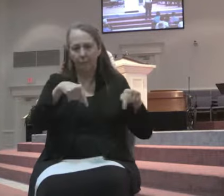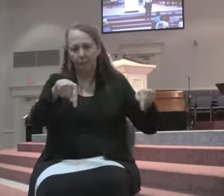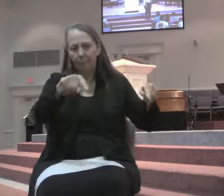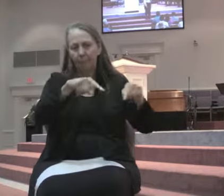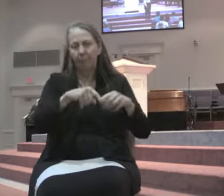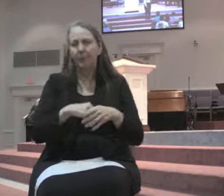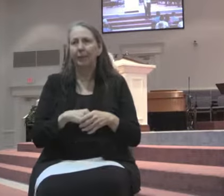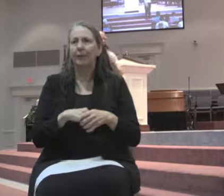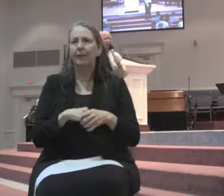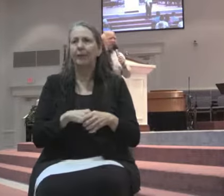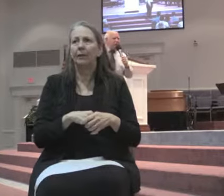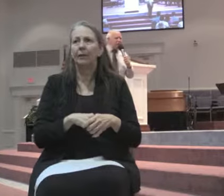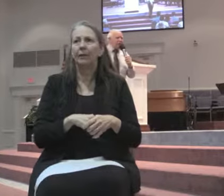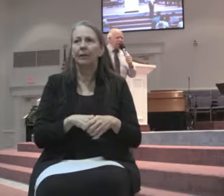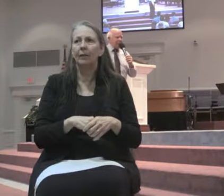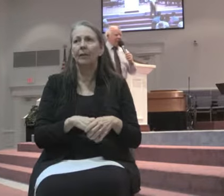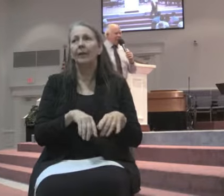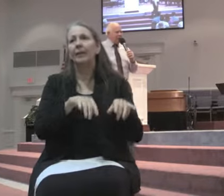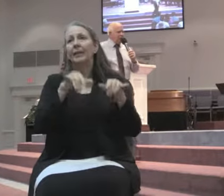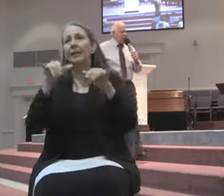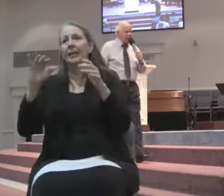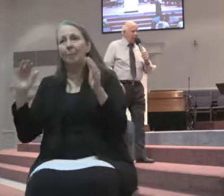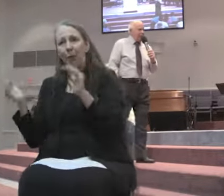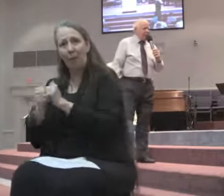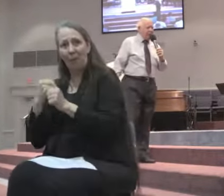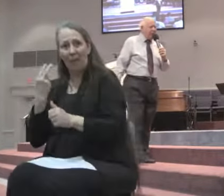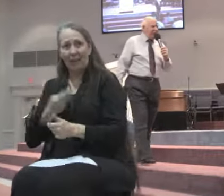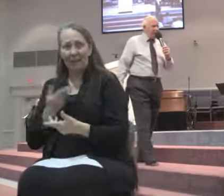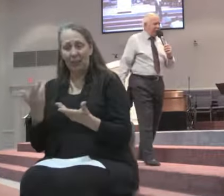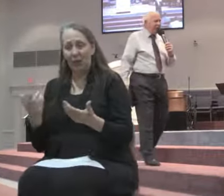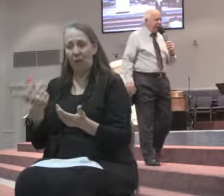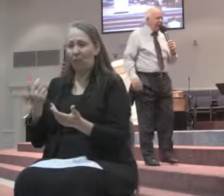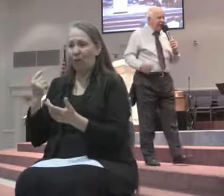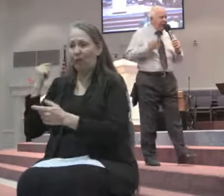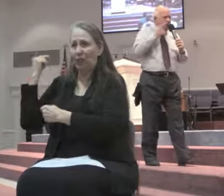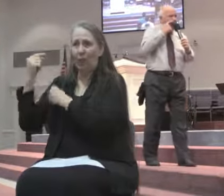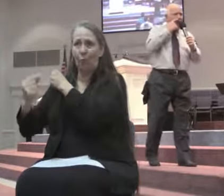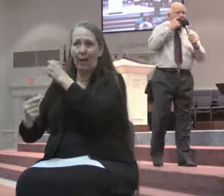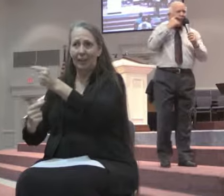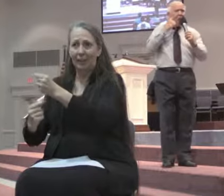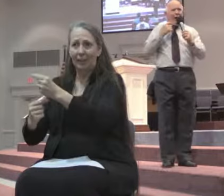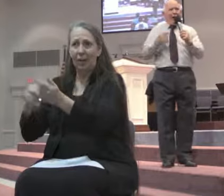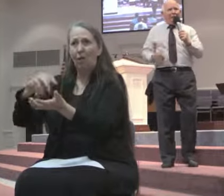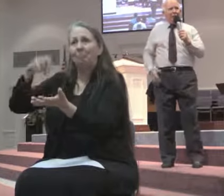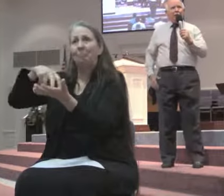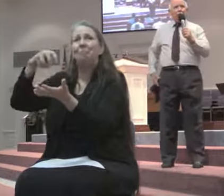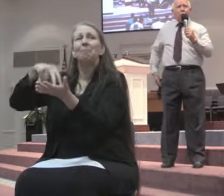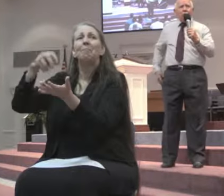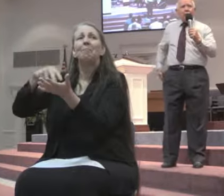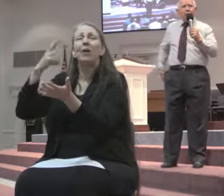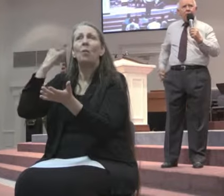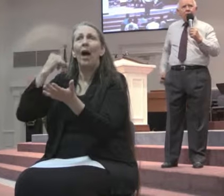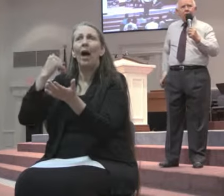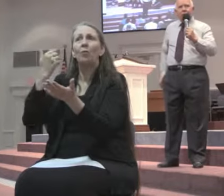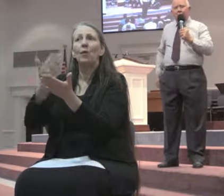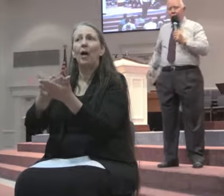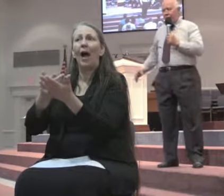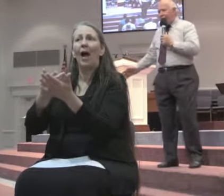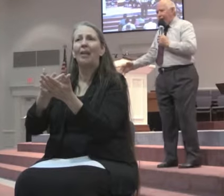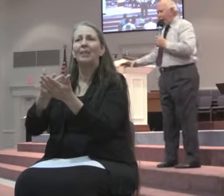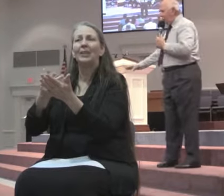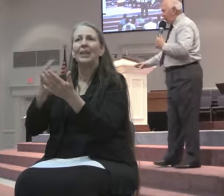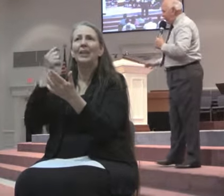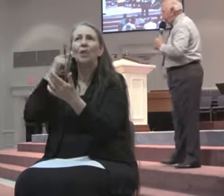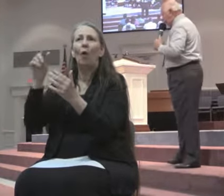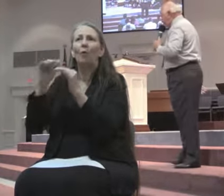And we have been shouting and jumping up and down for a generation because we've arrived in the gold.